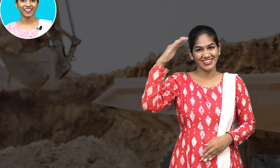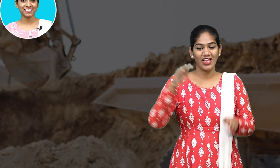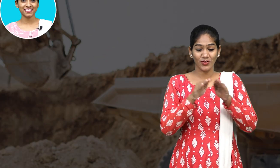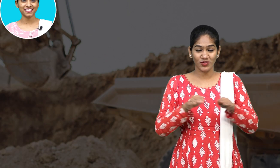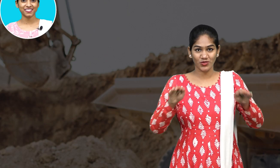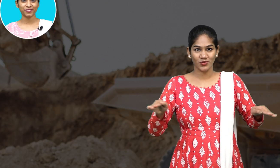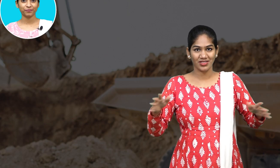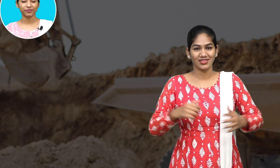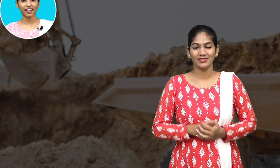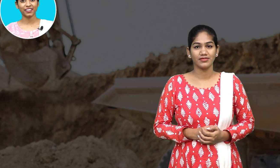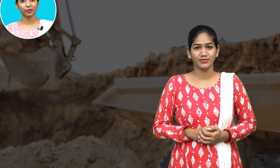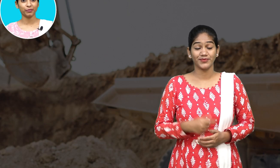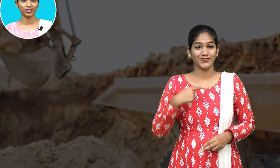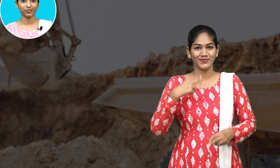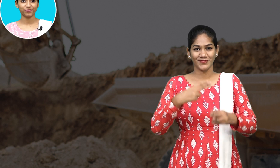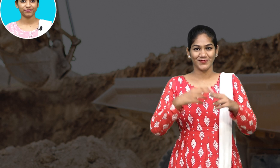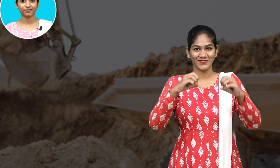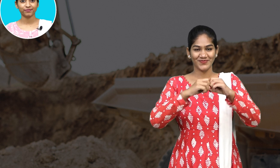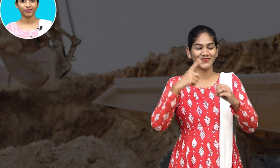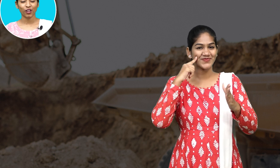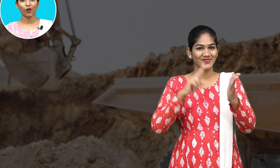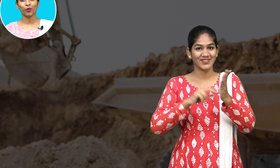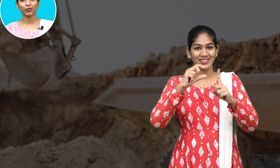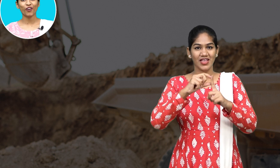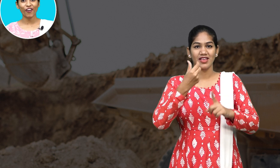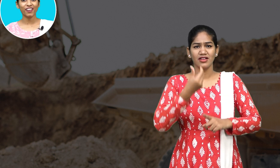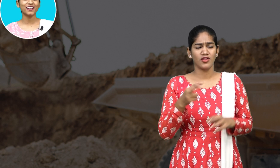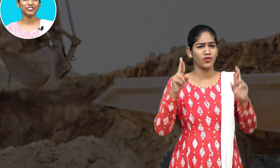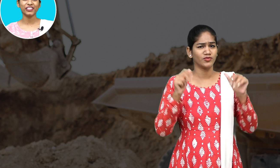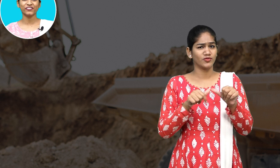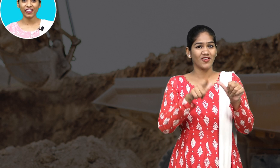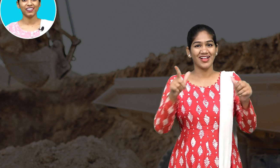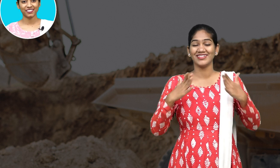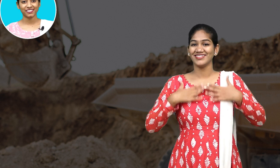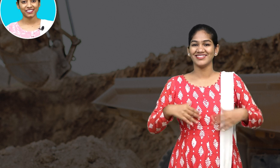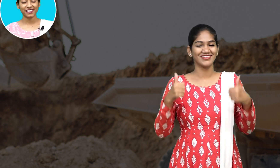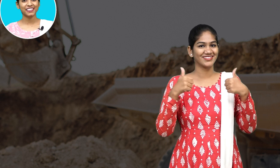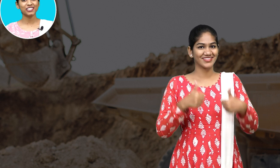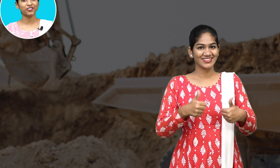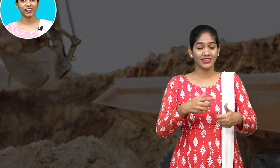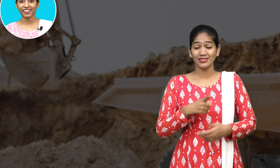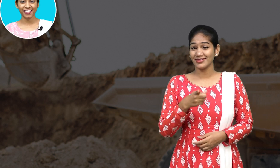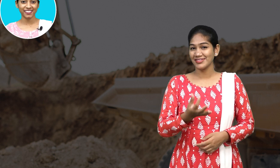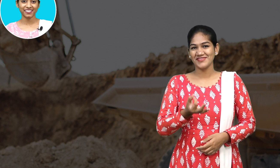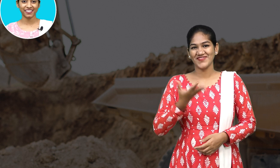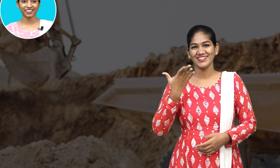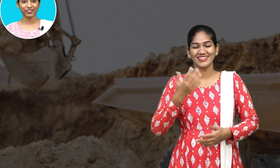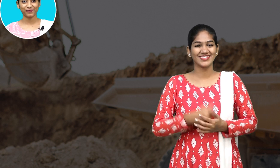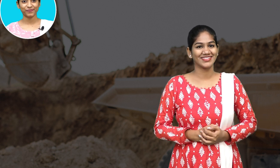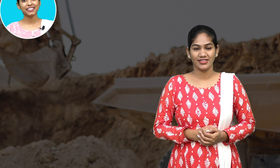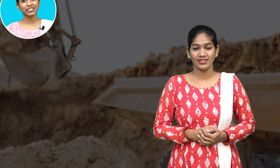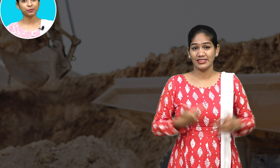Hello students, I am Bindu. Hope you all are doing well. That's